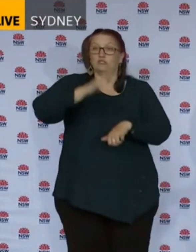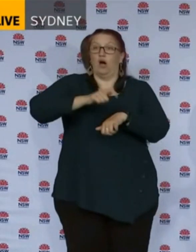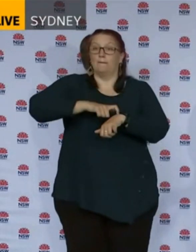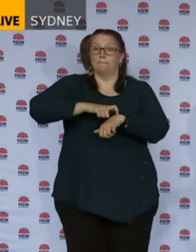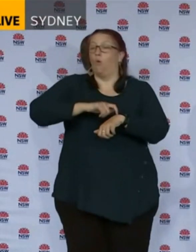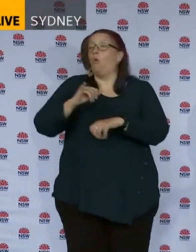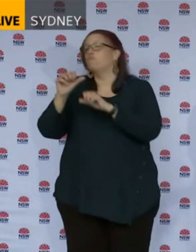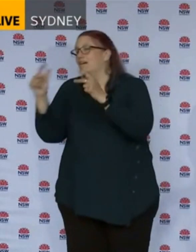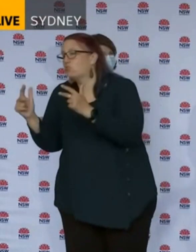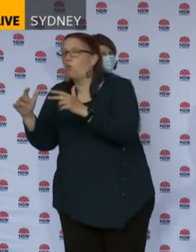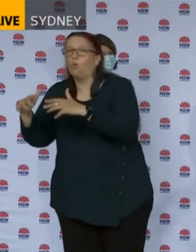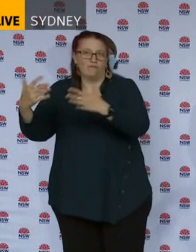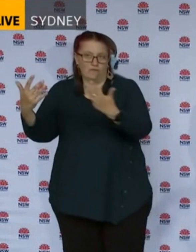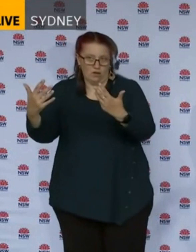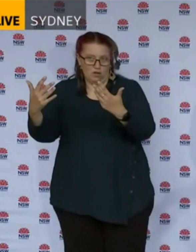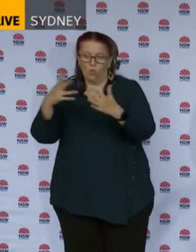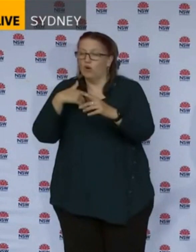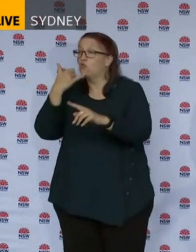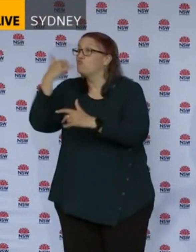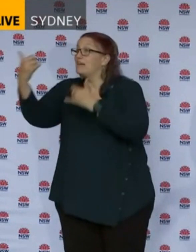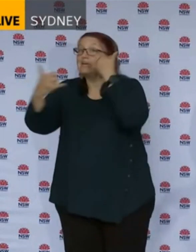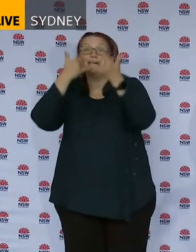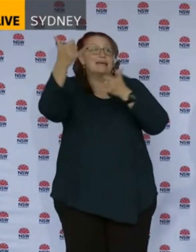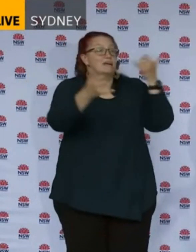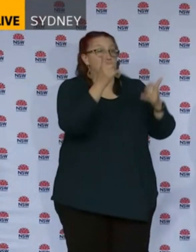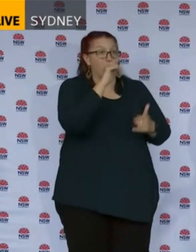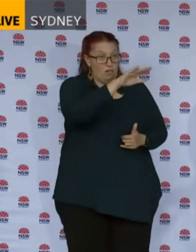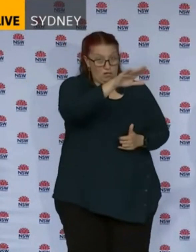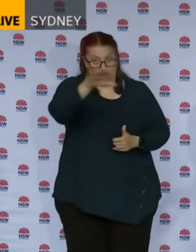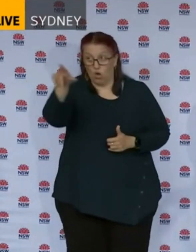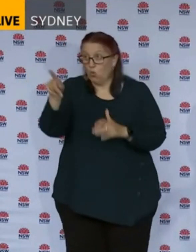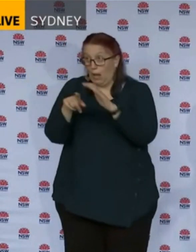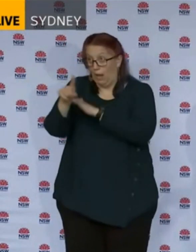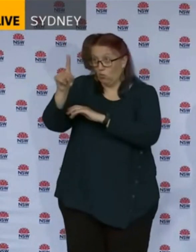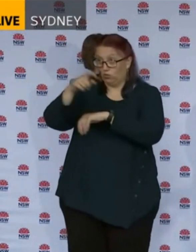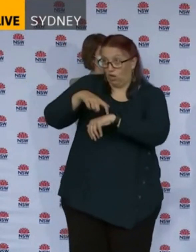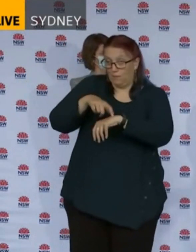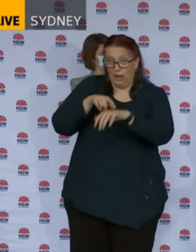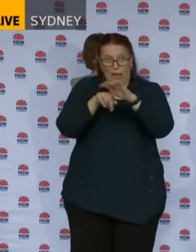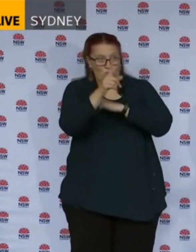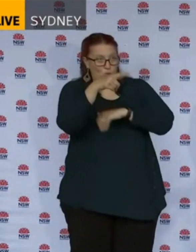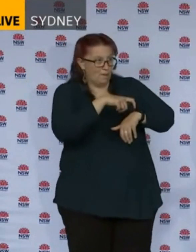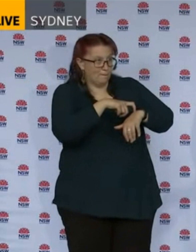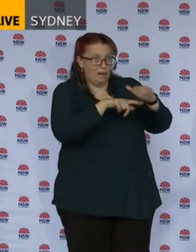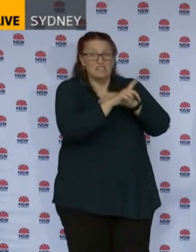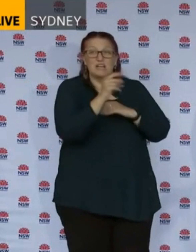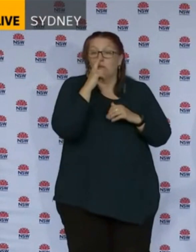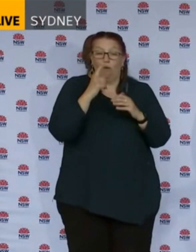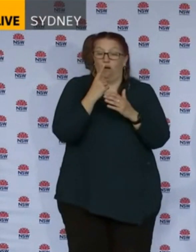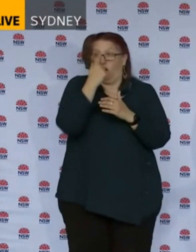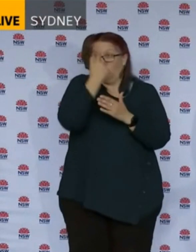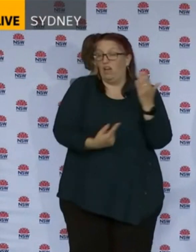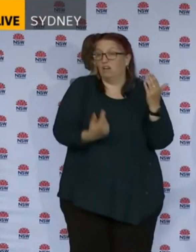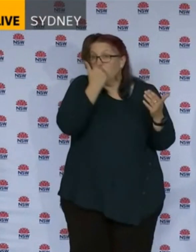the restaurant. So what we would do is ring a large number of people and find out when they departed. Often it's very